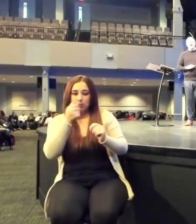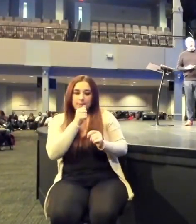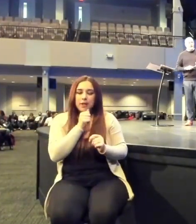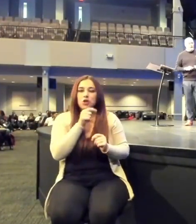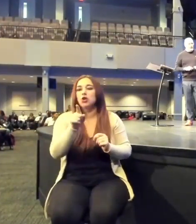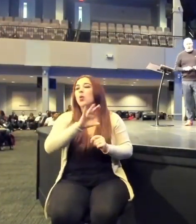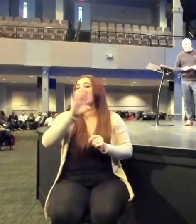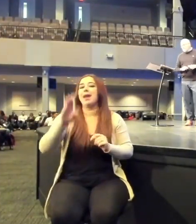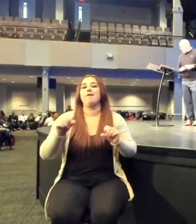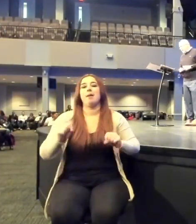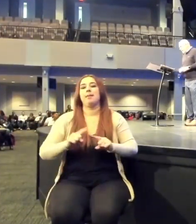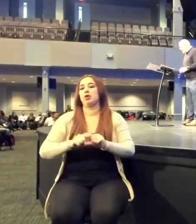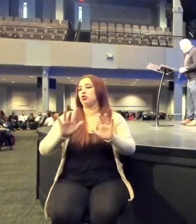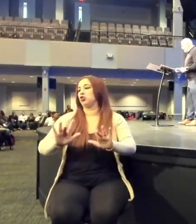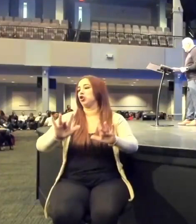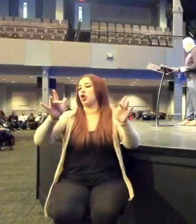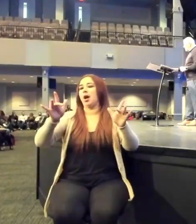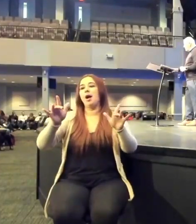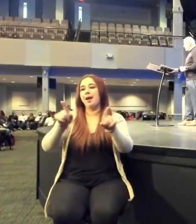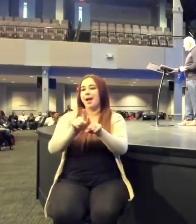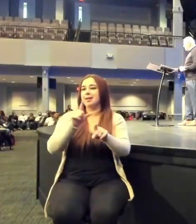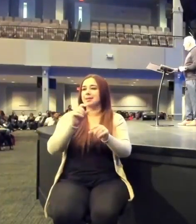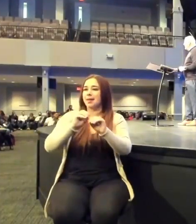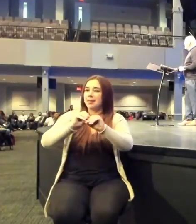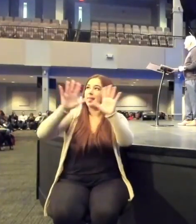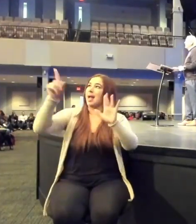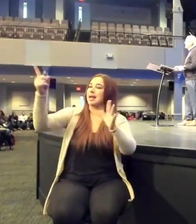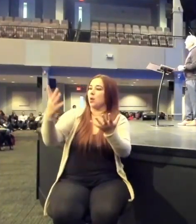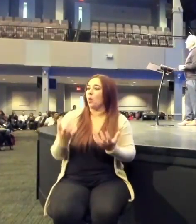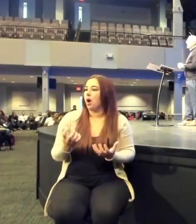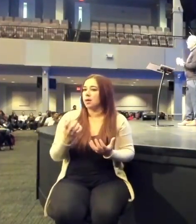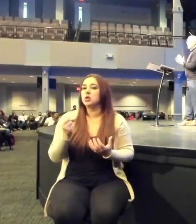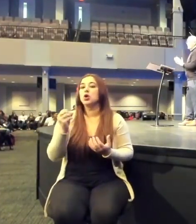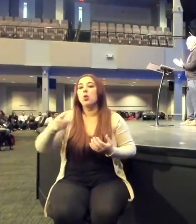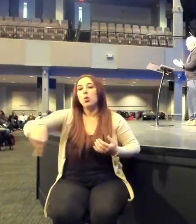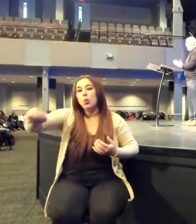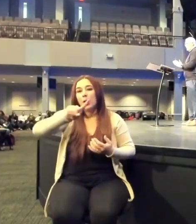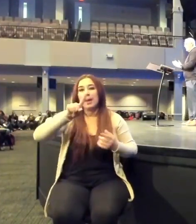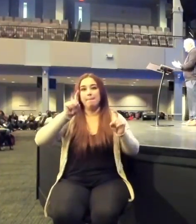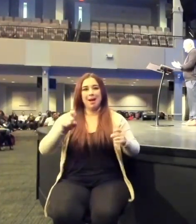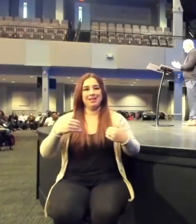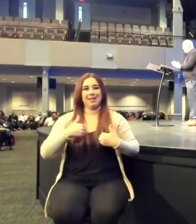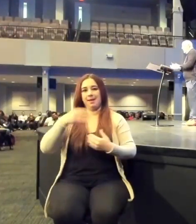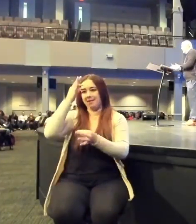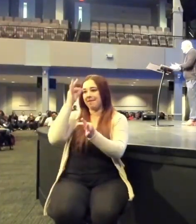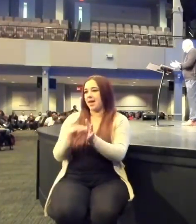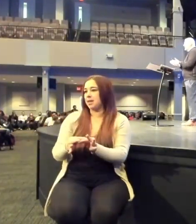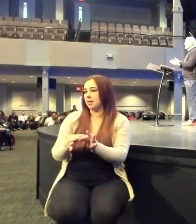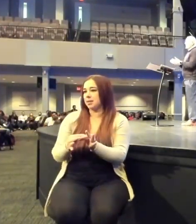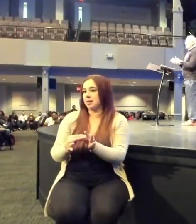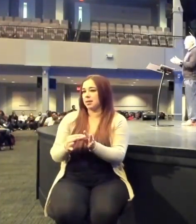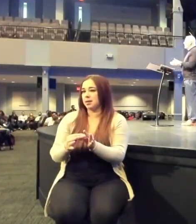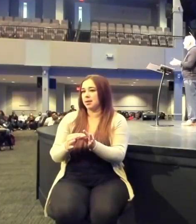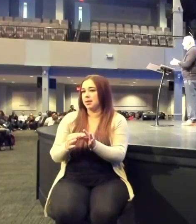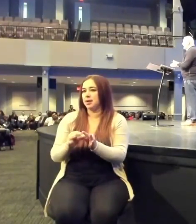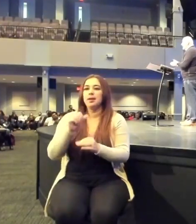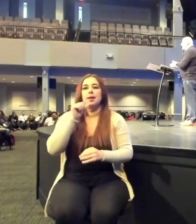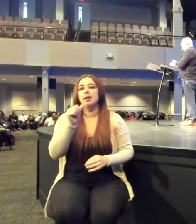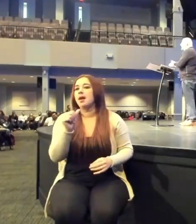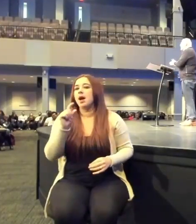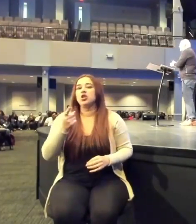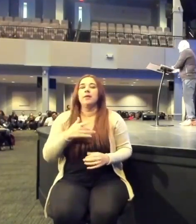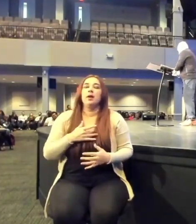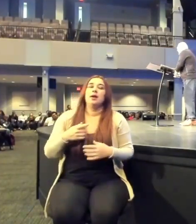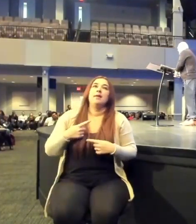able to shine as the light God wants you to be. And so you and I need a faith, not just that I'm going to finally